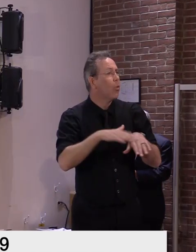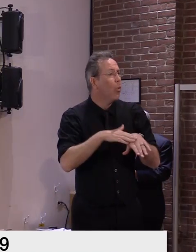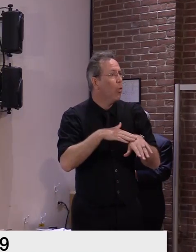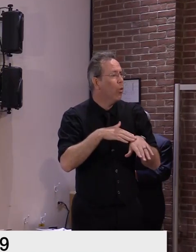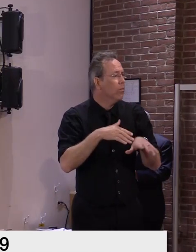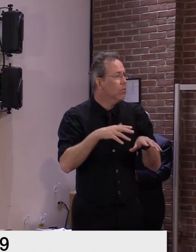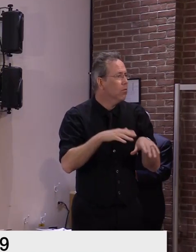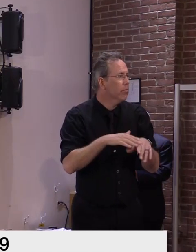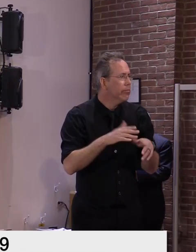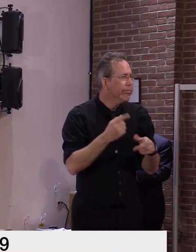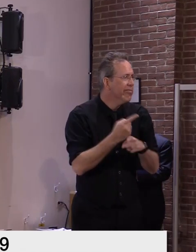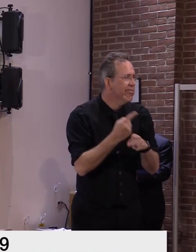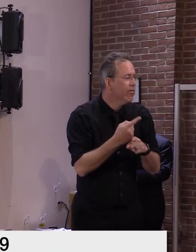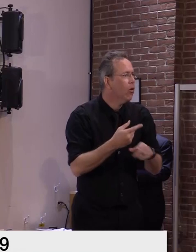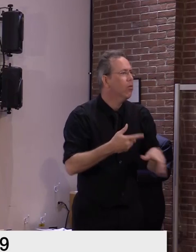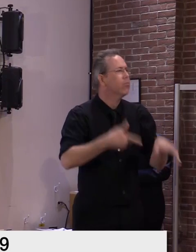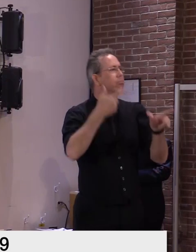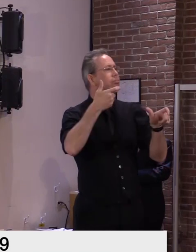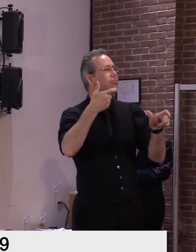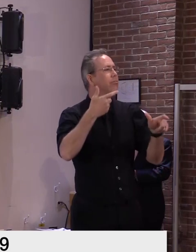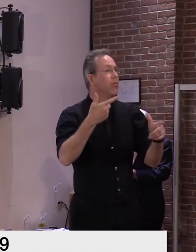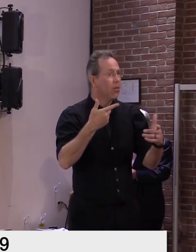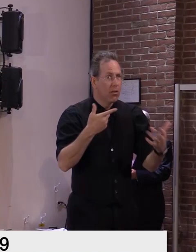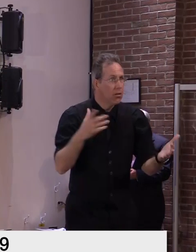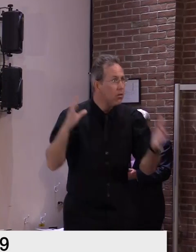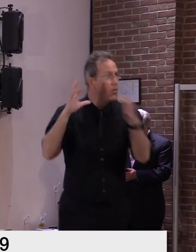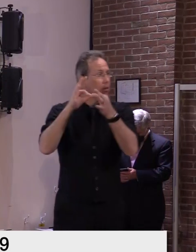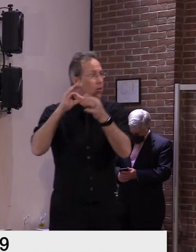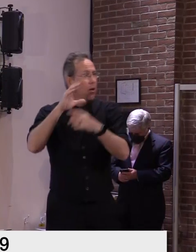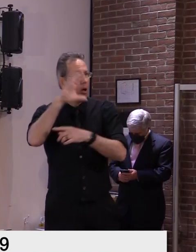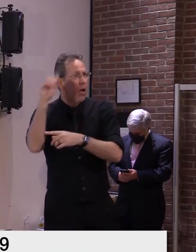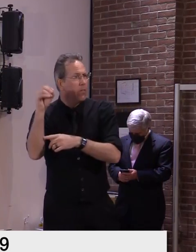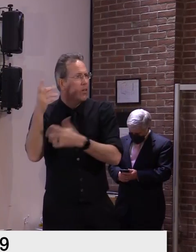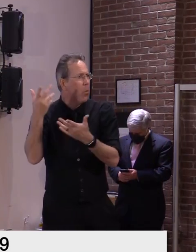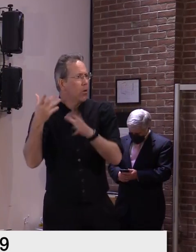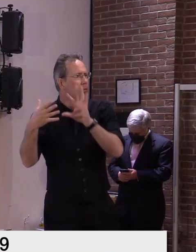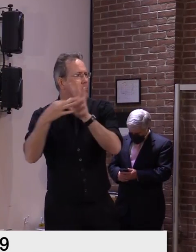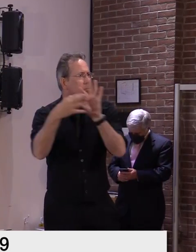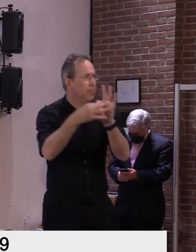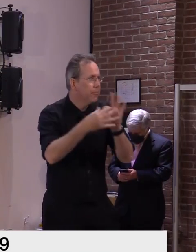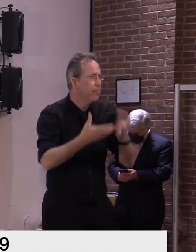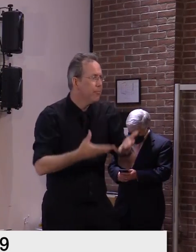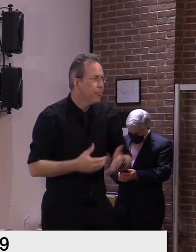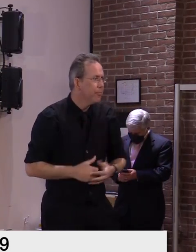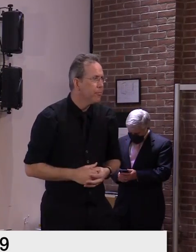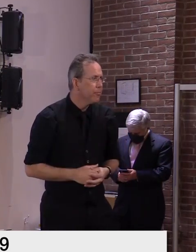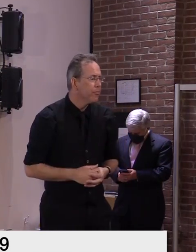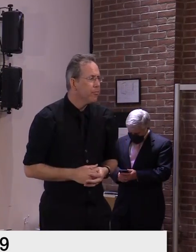I don't know if we'll get to the last mile. But the proposal we put forth